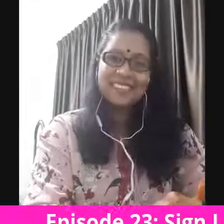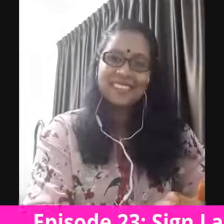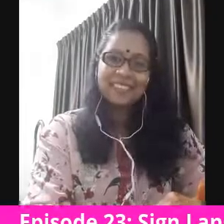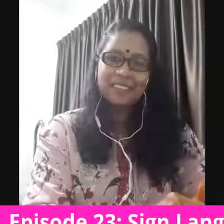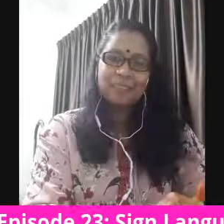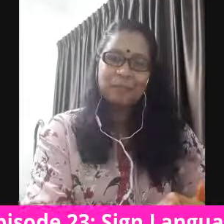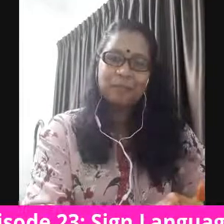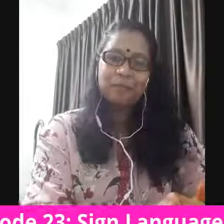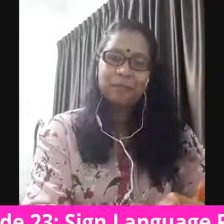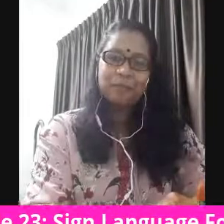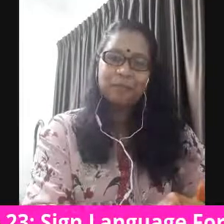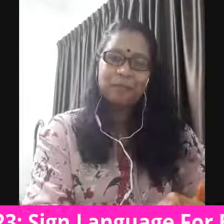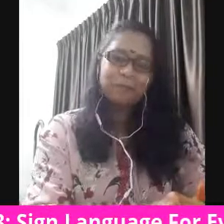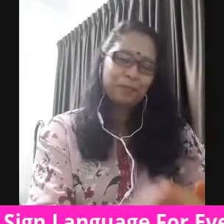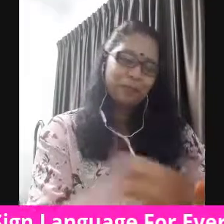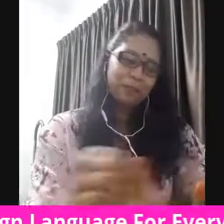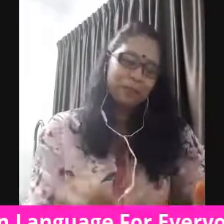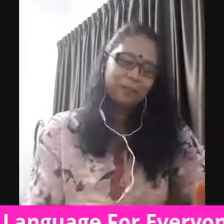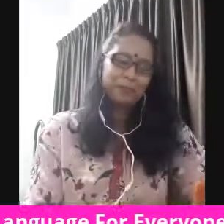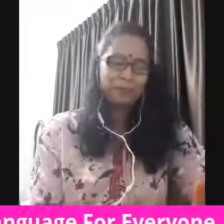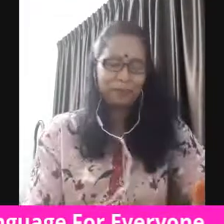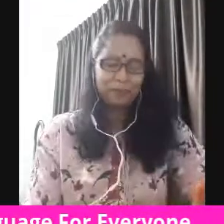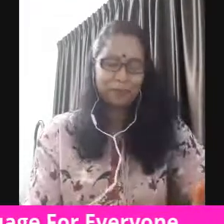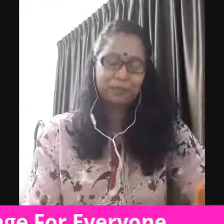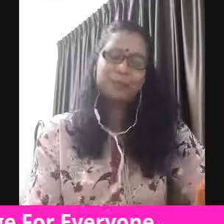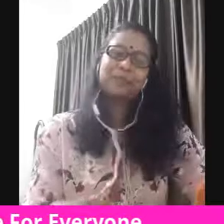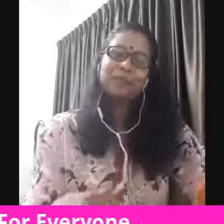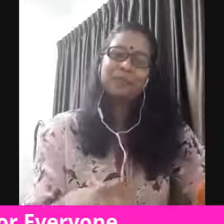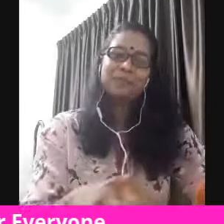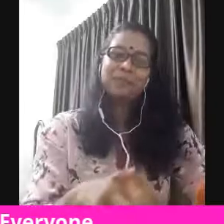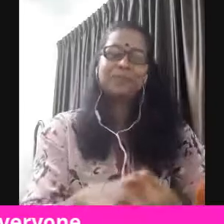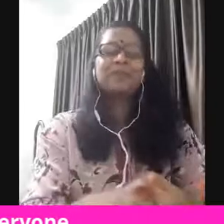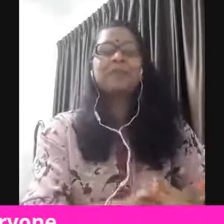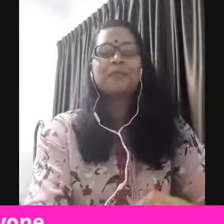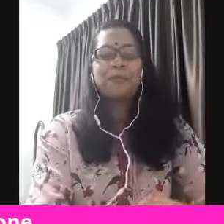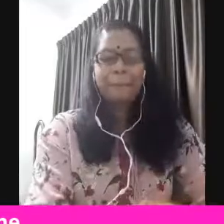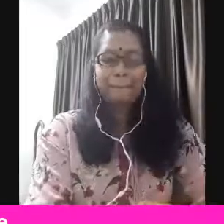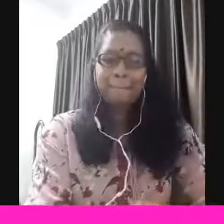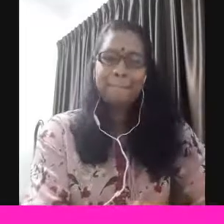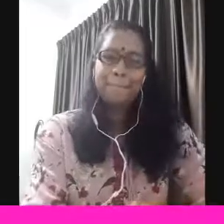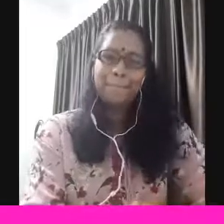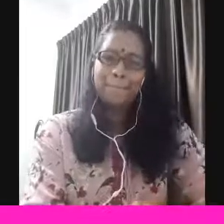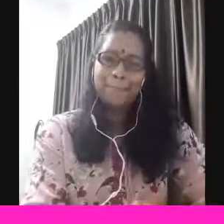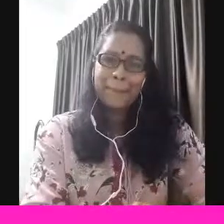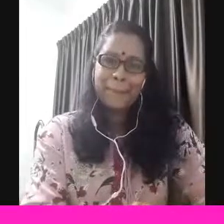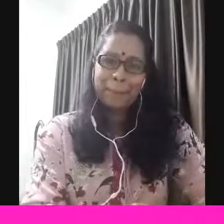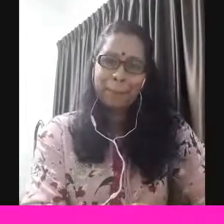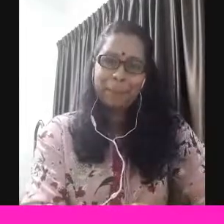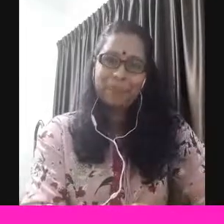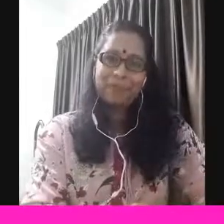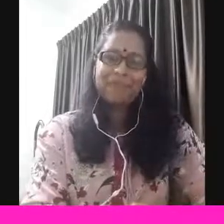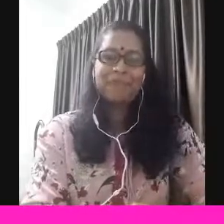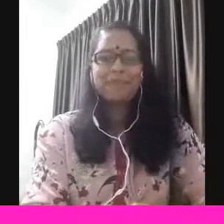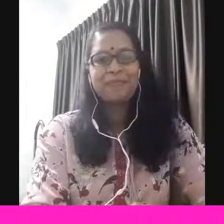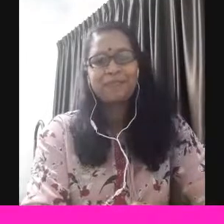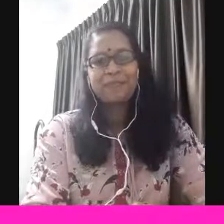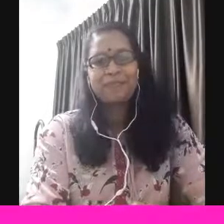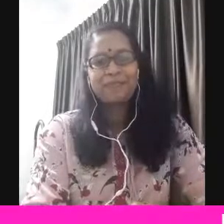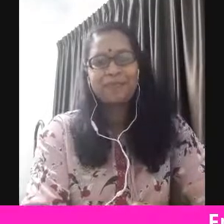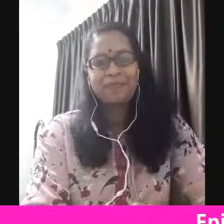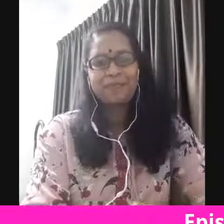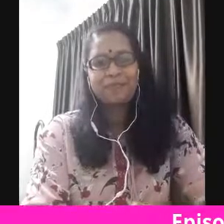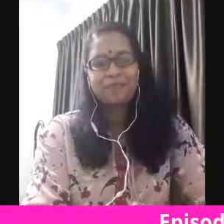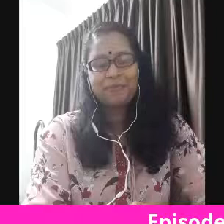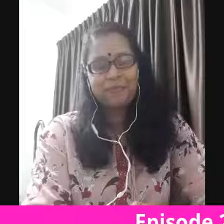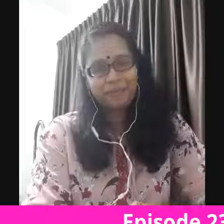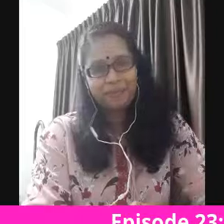to your page or to your friends so that they too can benefit from this session today. Yes, Priya. Yes, yes. I just wanted